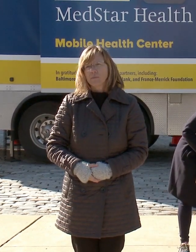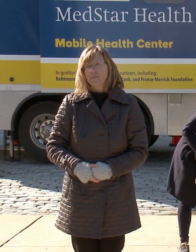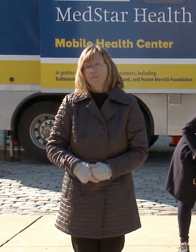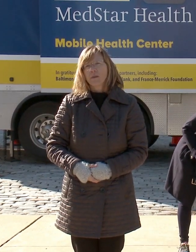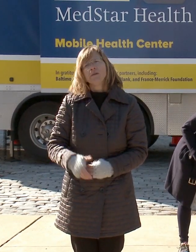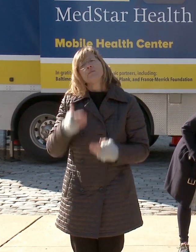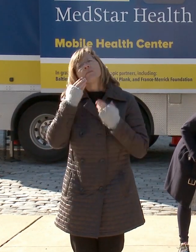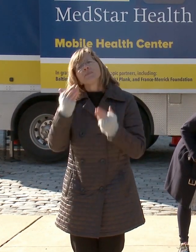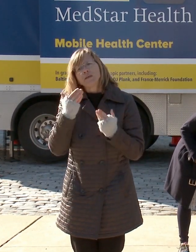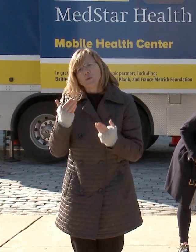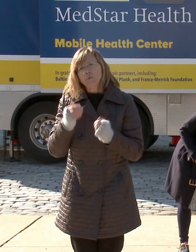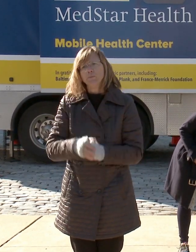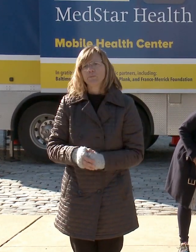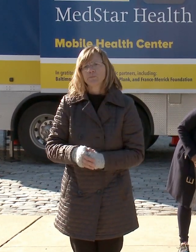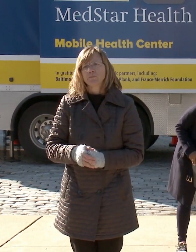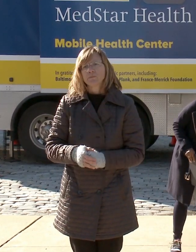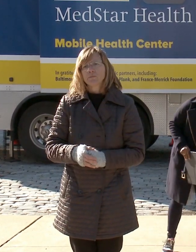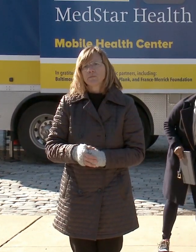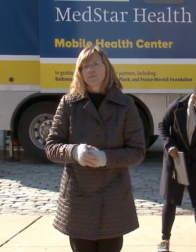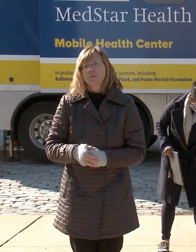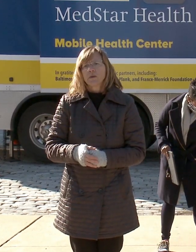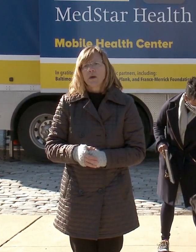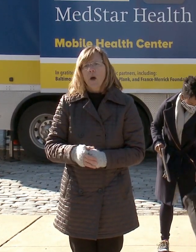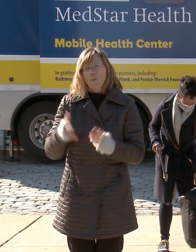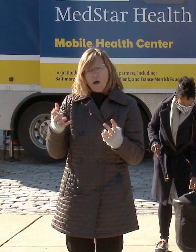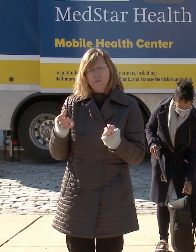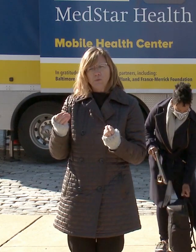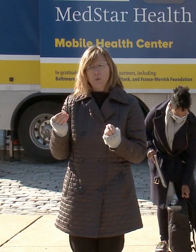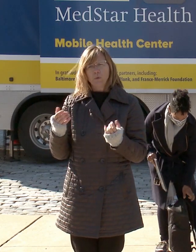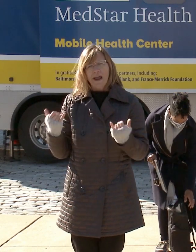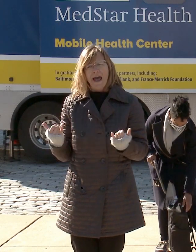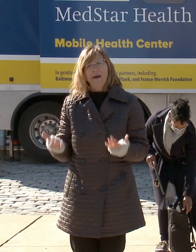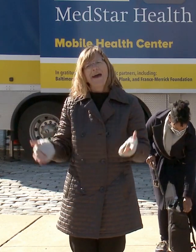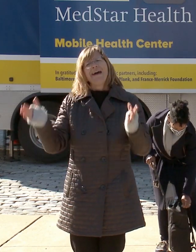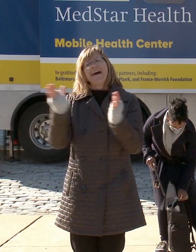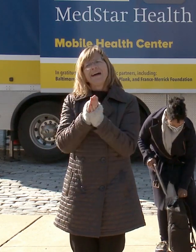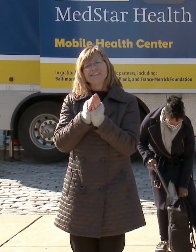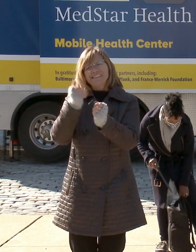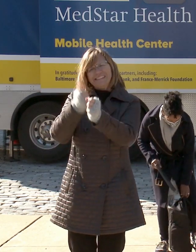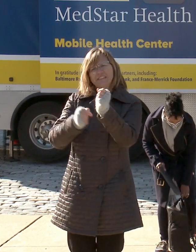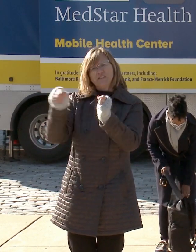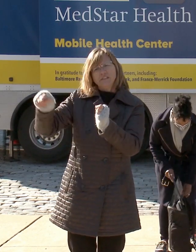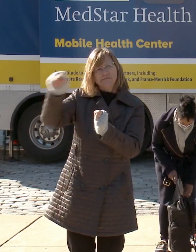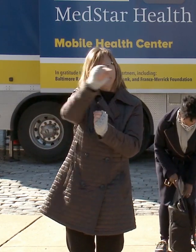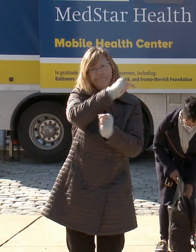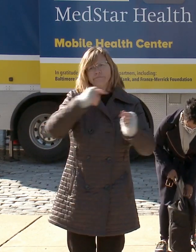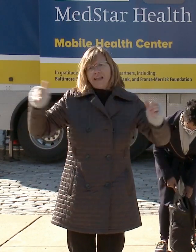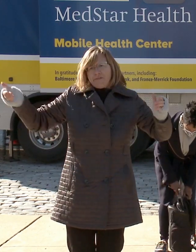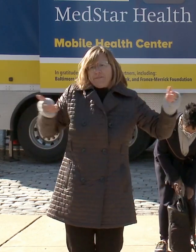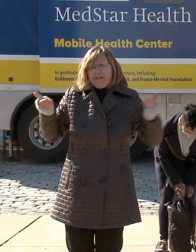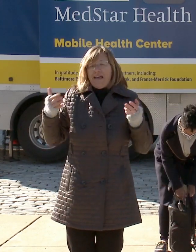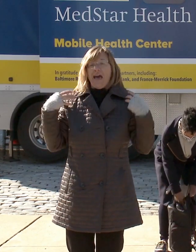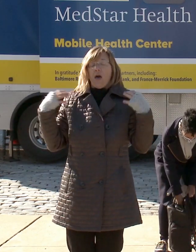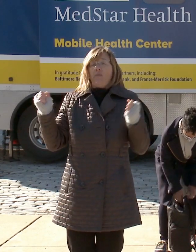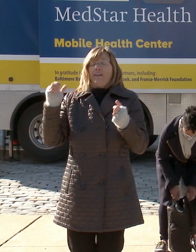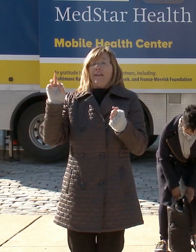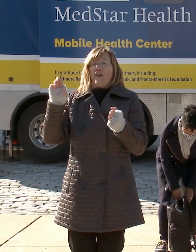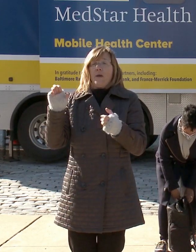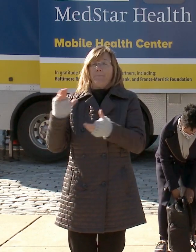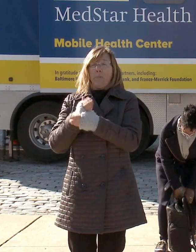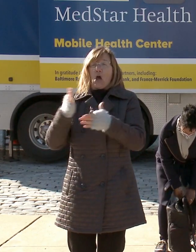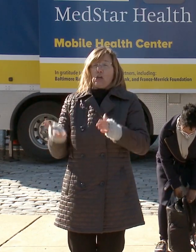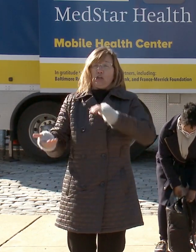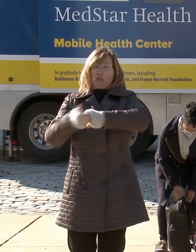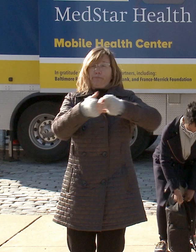Thank you, Dr. Duraza. I would like to now ask invite each of our healthcare partners to say a few words.